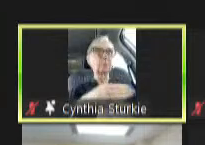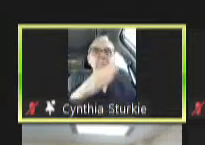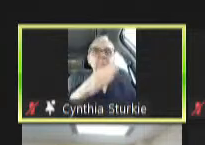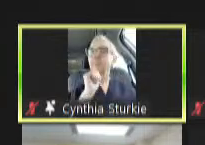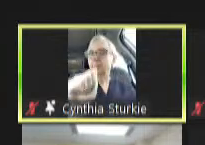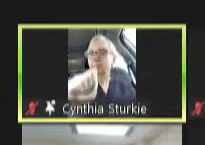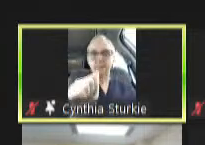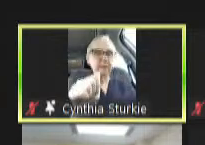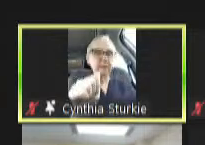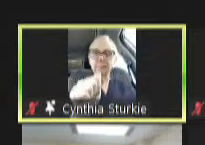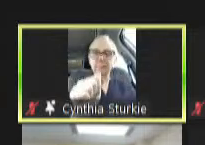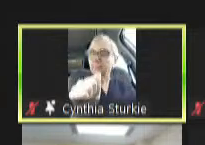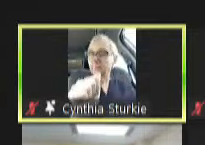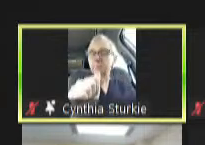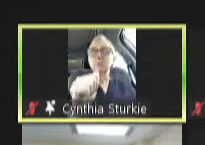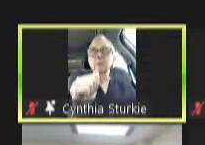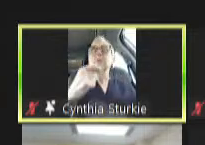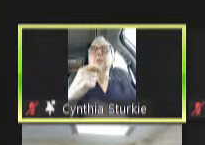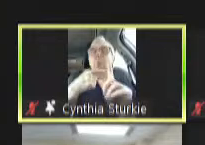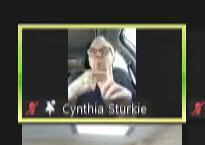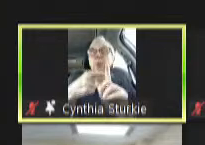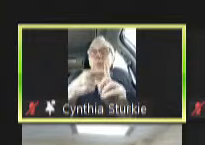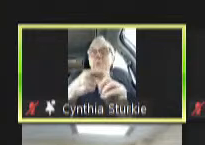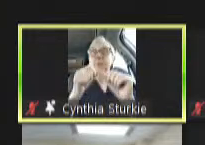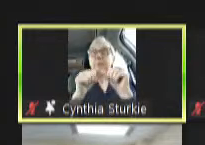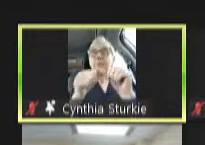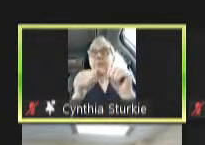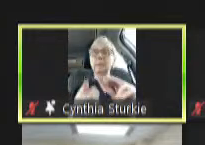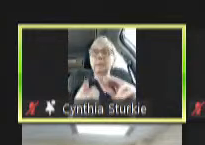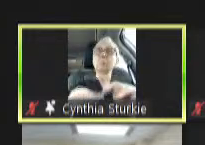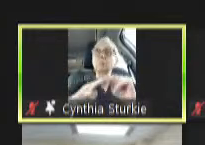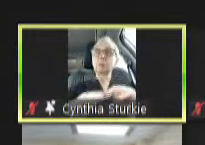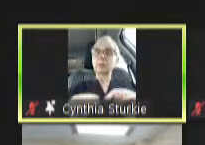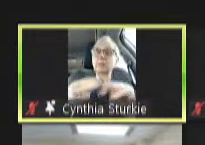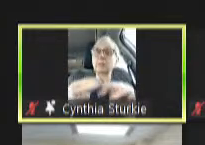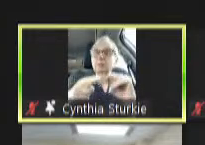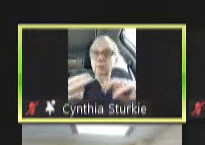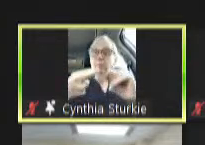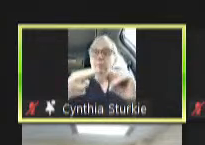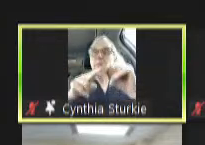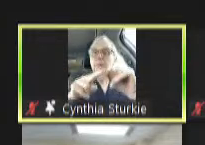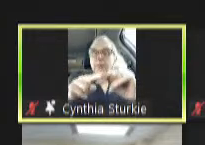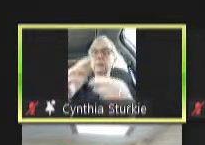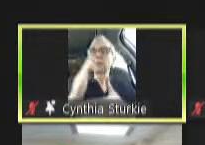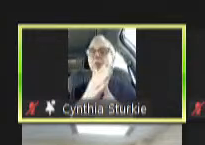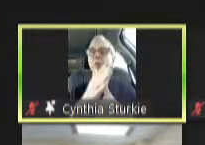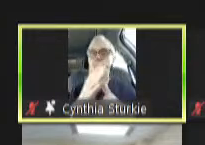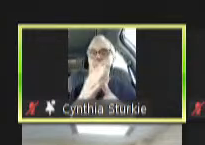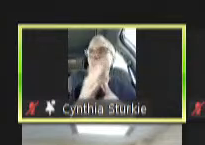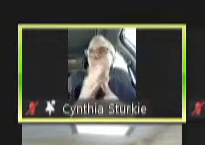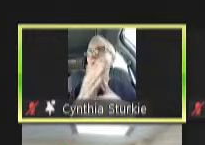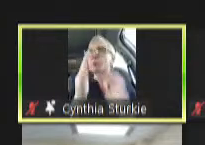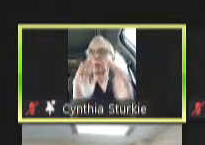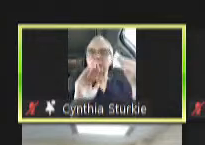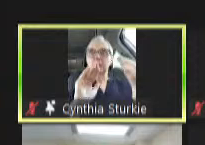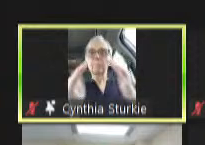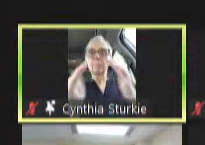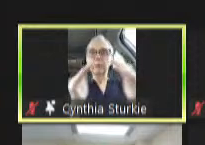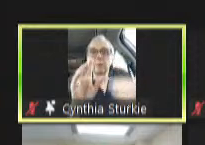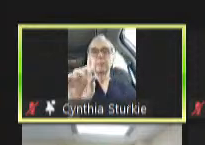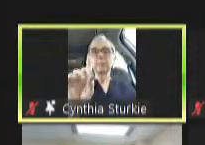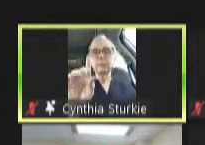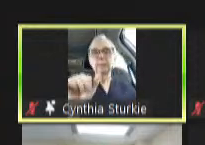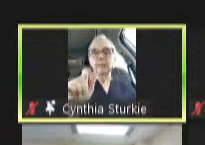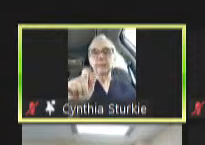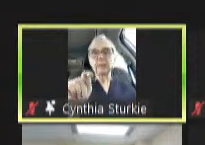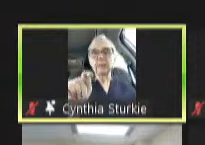positivity value. So things continuing to increase. And I'll share with you in just a moment some comparison of Colorado data to other